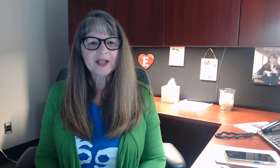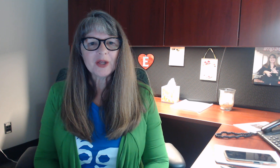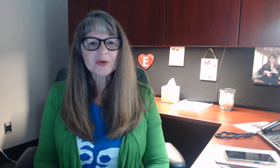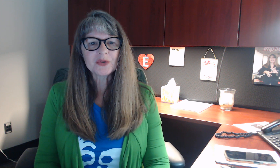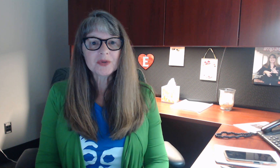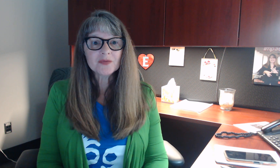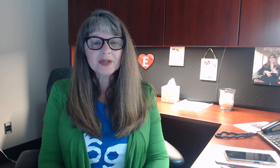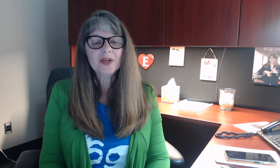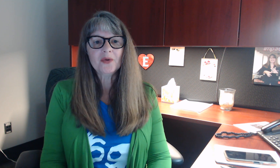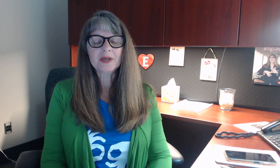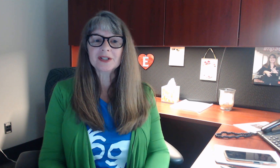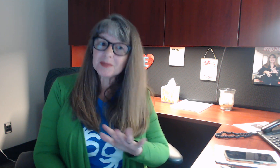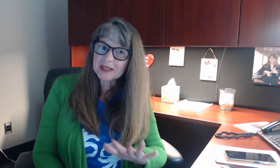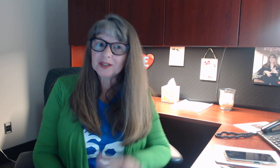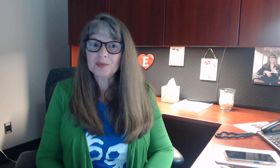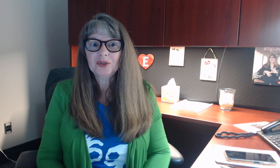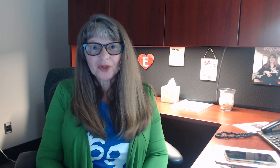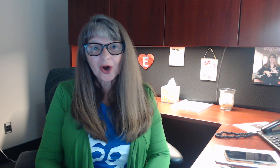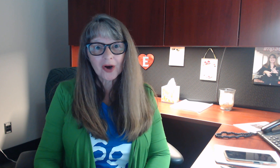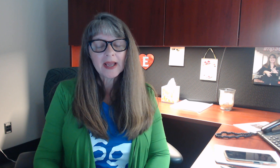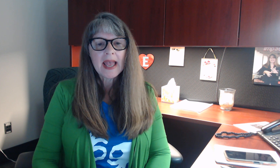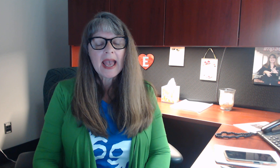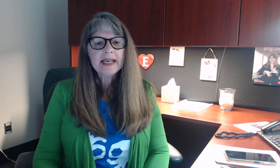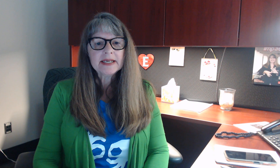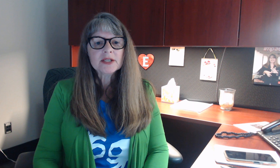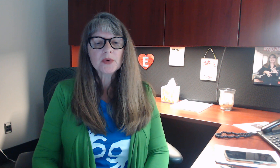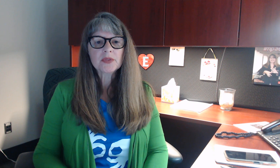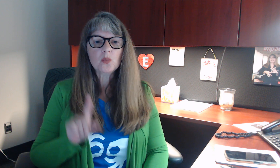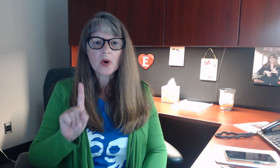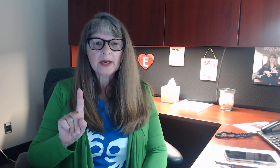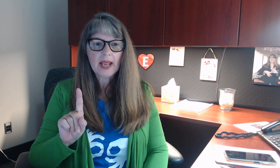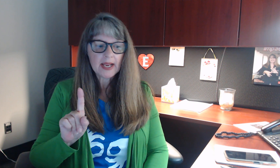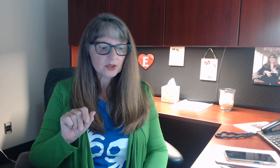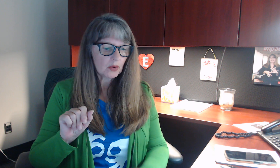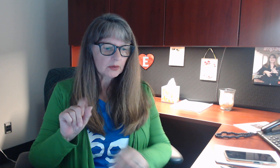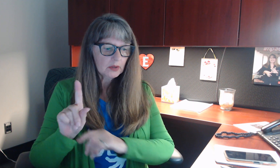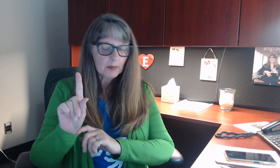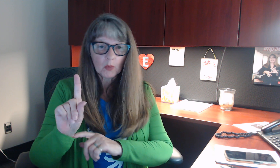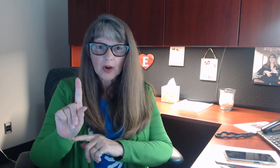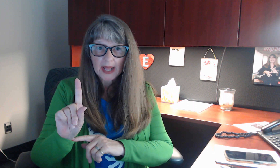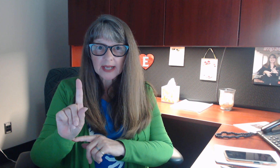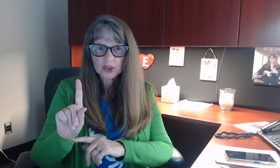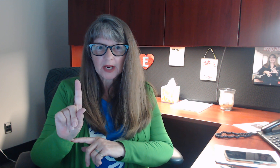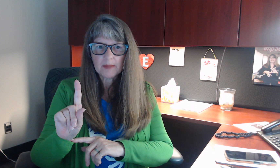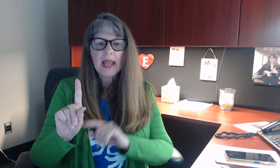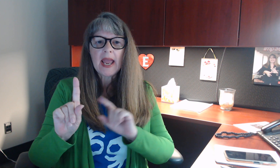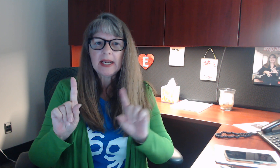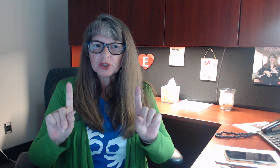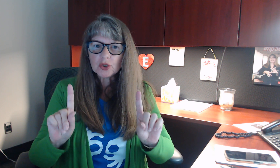Hello, so this video is going to be a little bit long, and it is with the number one hand shape, and it's two